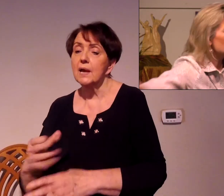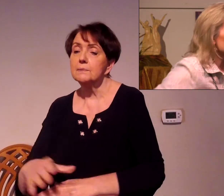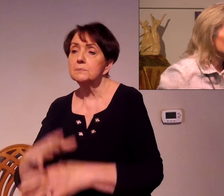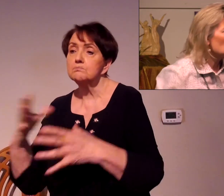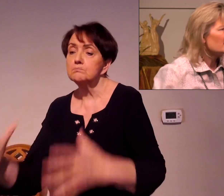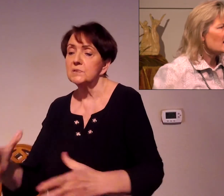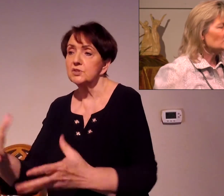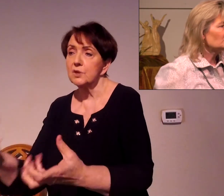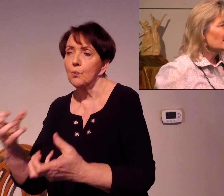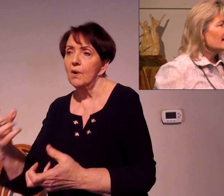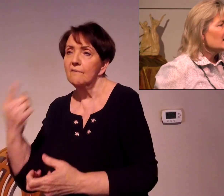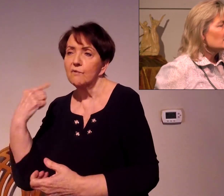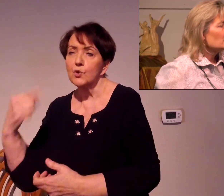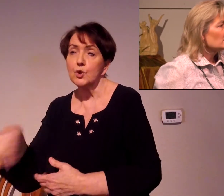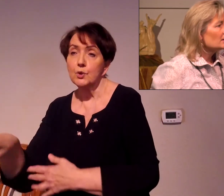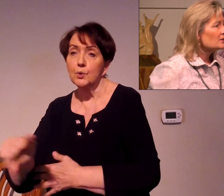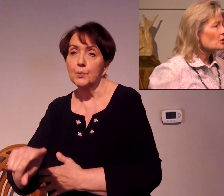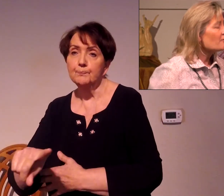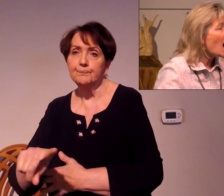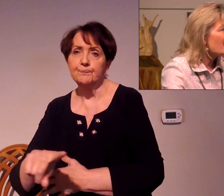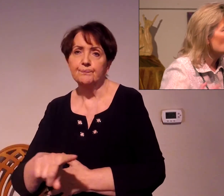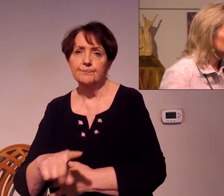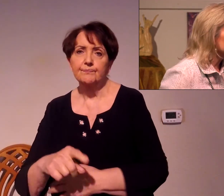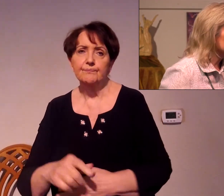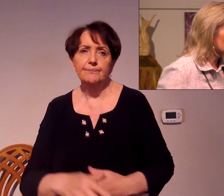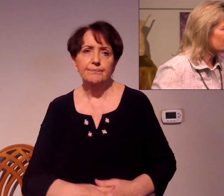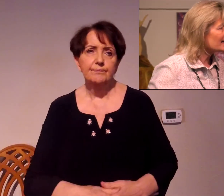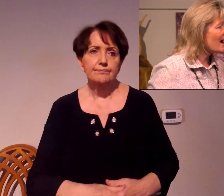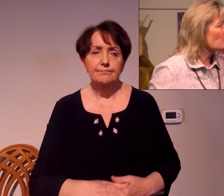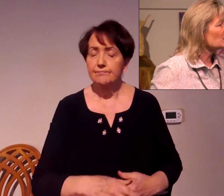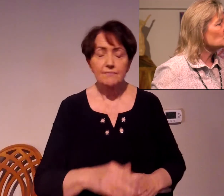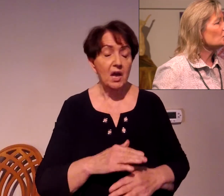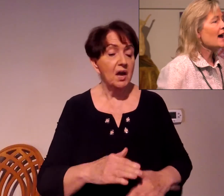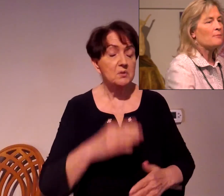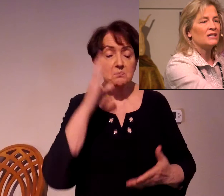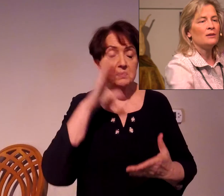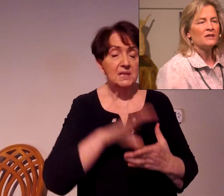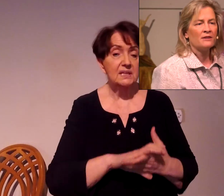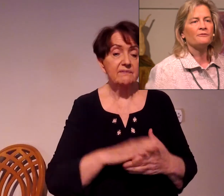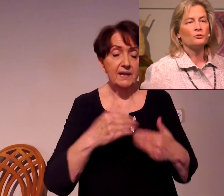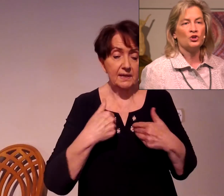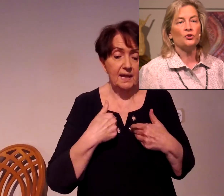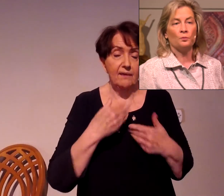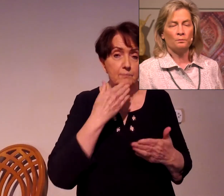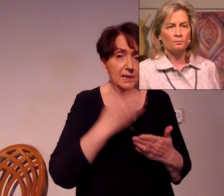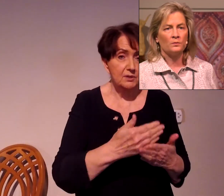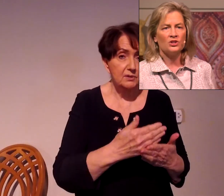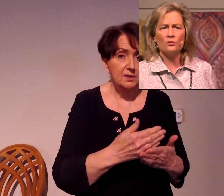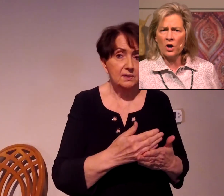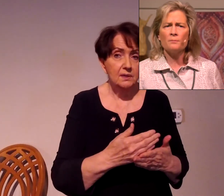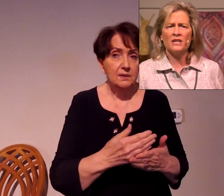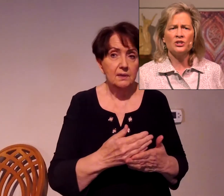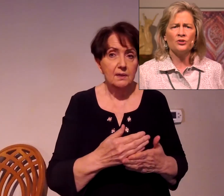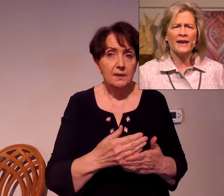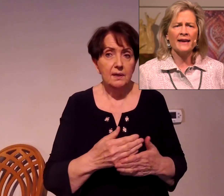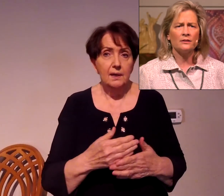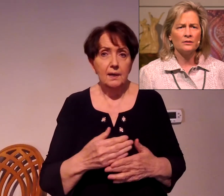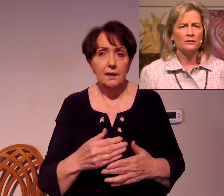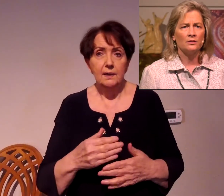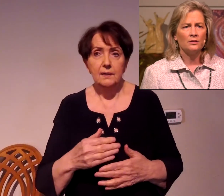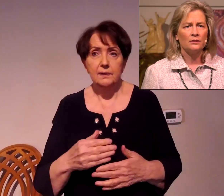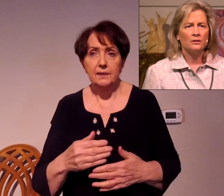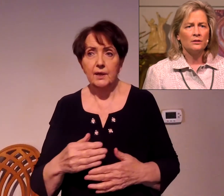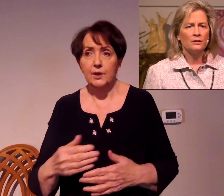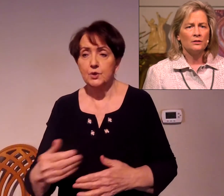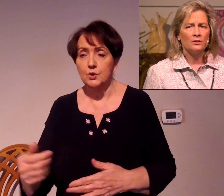for everyone else. So if I don't believe that I can have my good, I'm keeping it from you. Do you want me to do that?